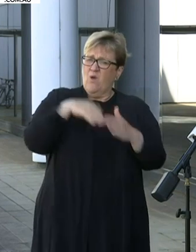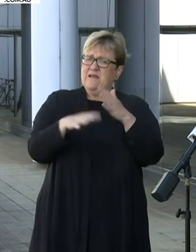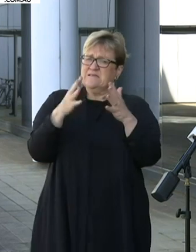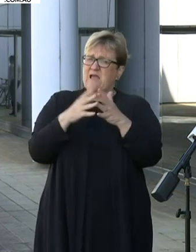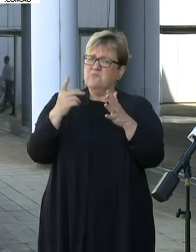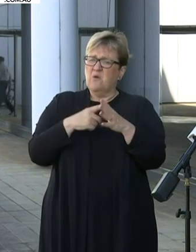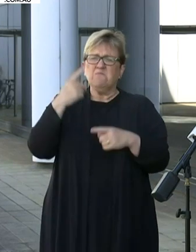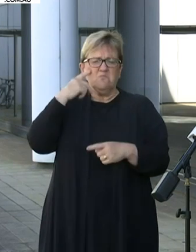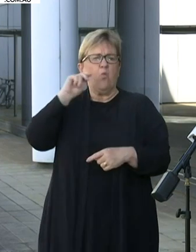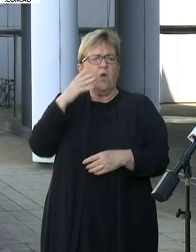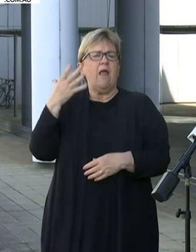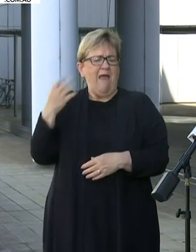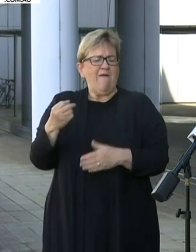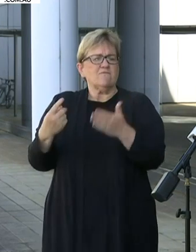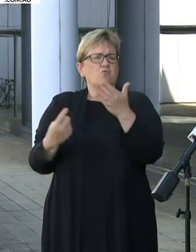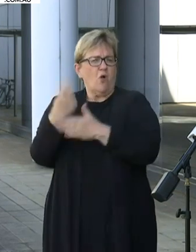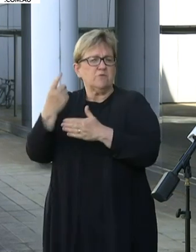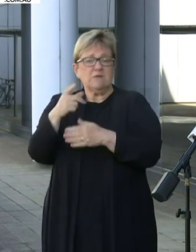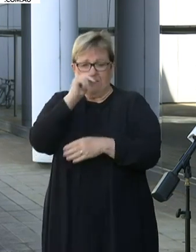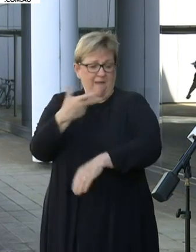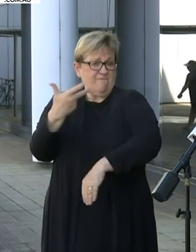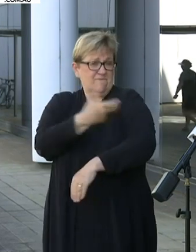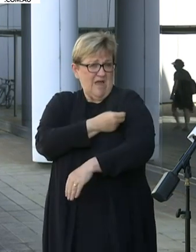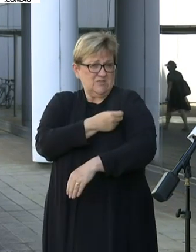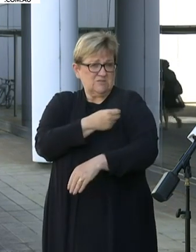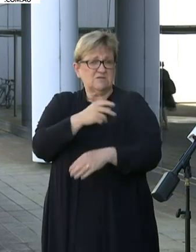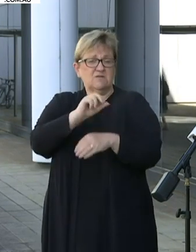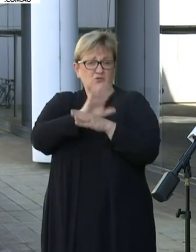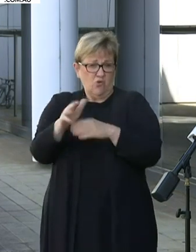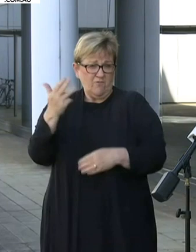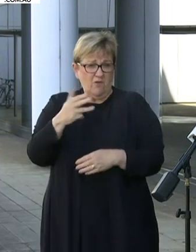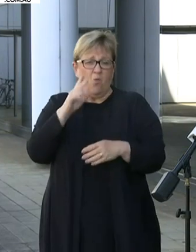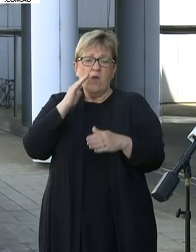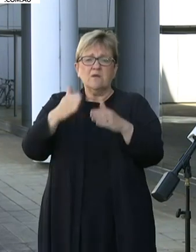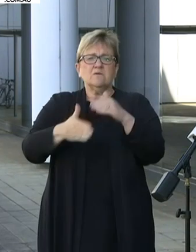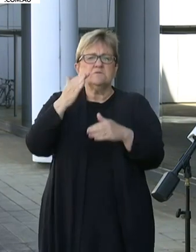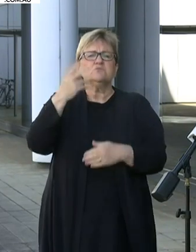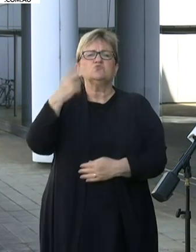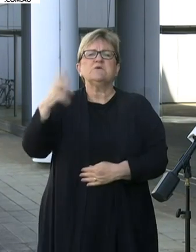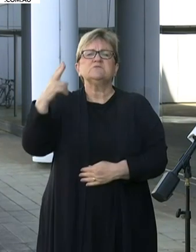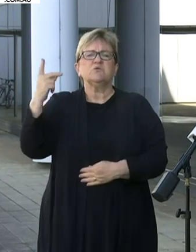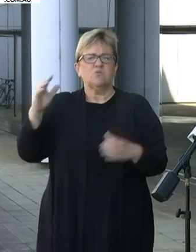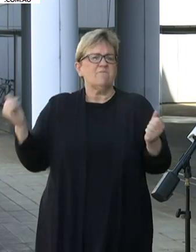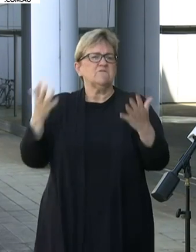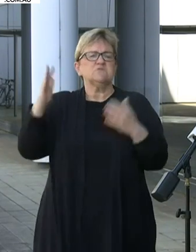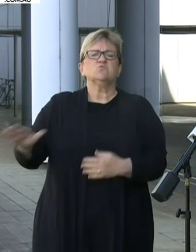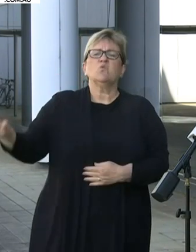Australia will have the opportunity to be vaccinated for COVID-19 by the end of 2021.